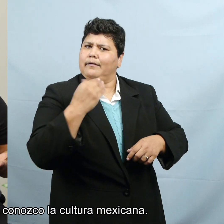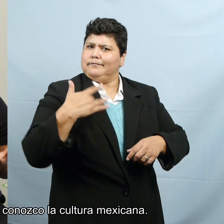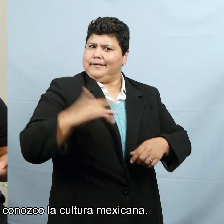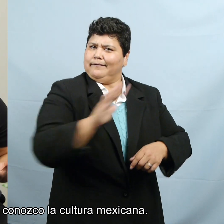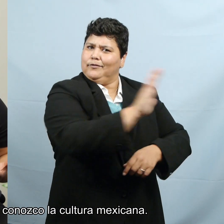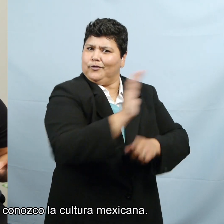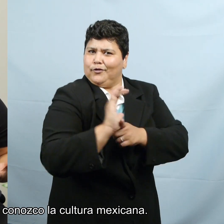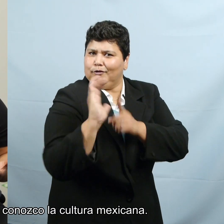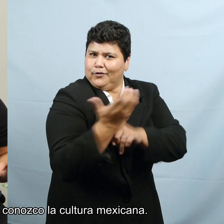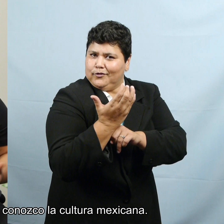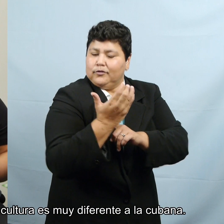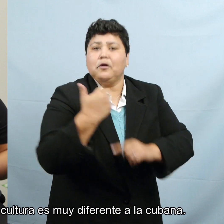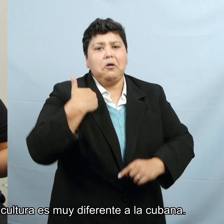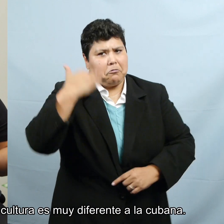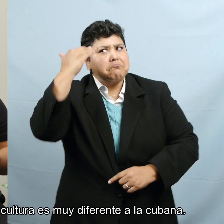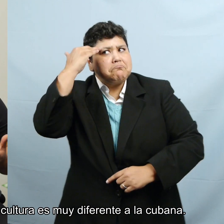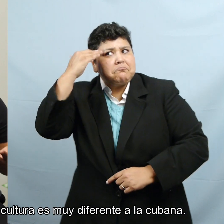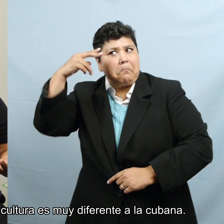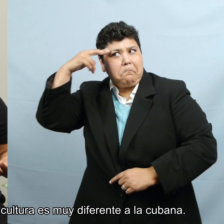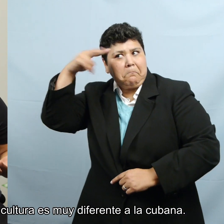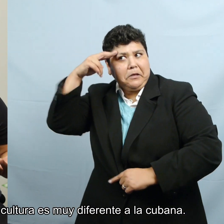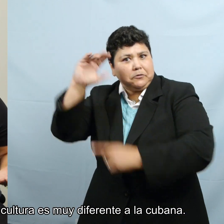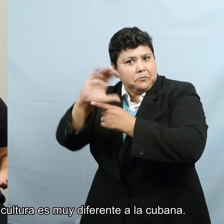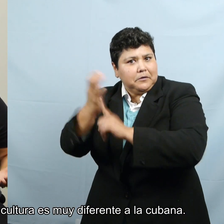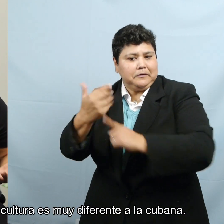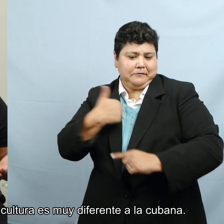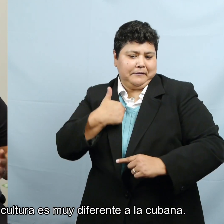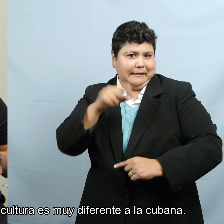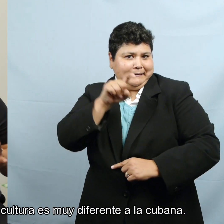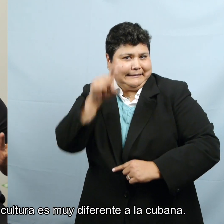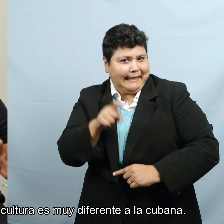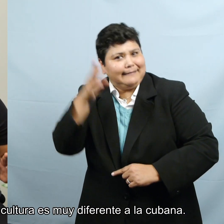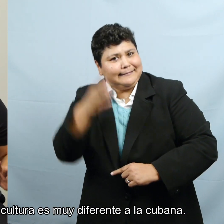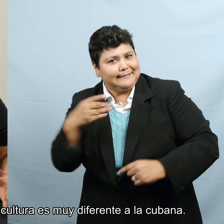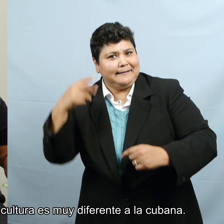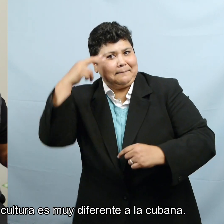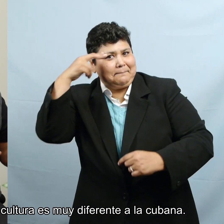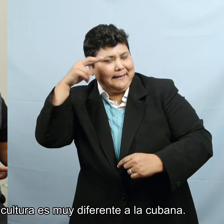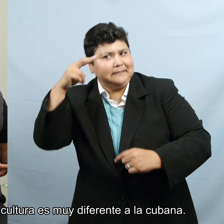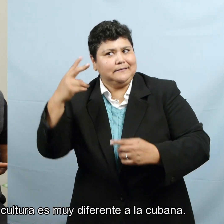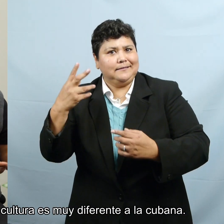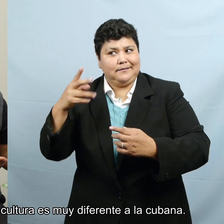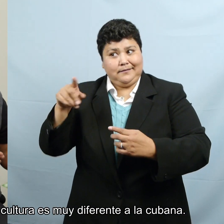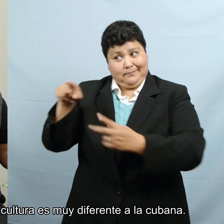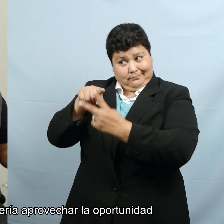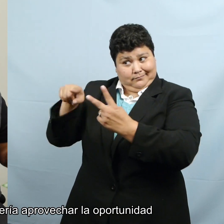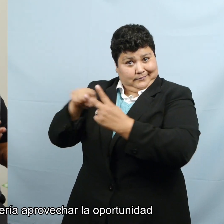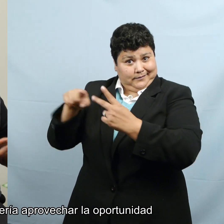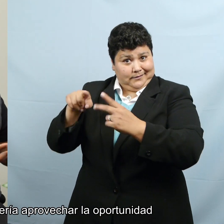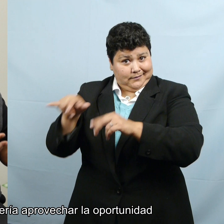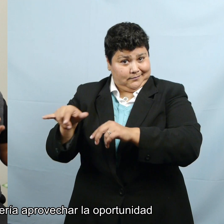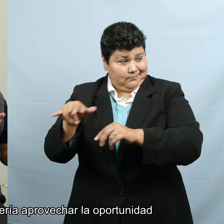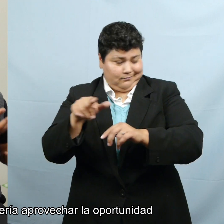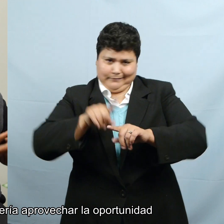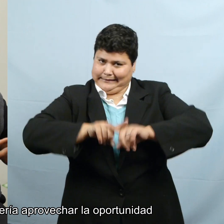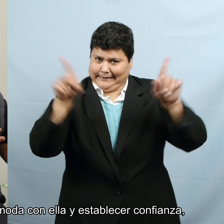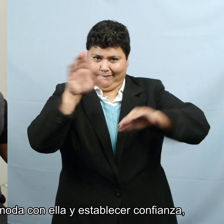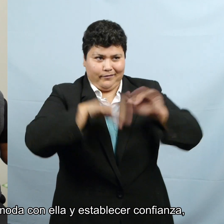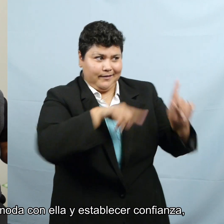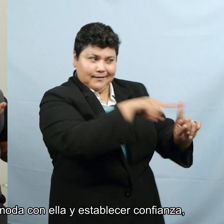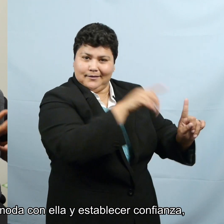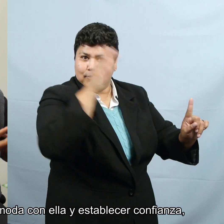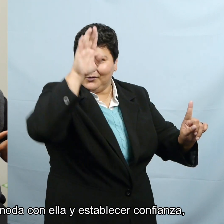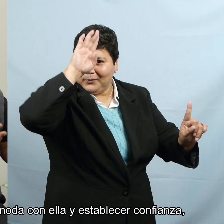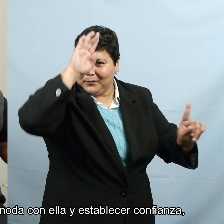I am familiar with Mexican culture. I am Tex-Mex, and it's very different from Cuban culture. So I wanted to take that